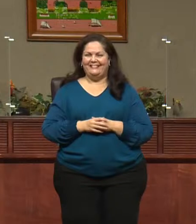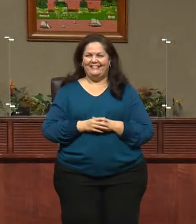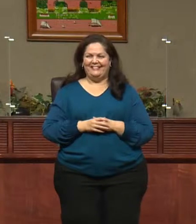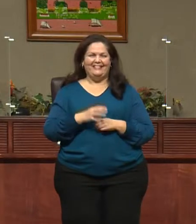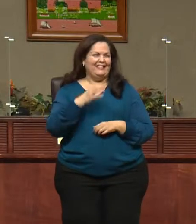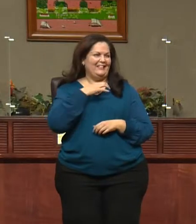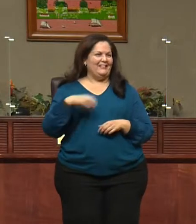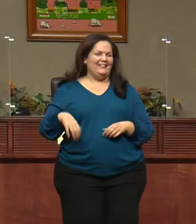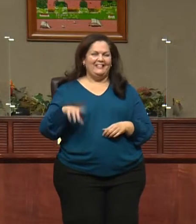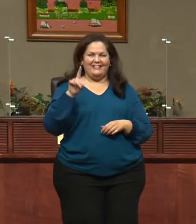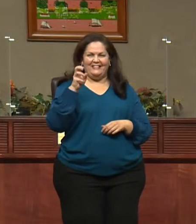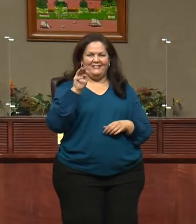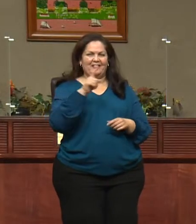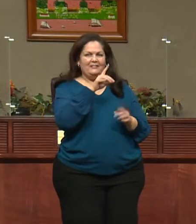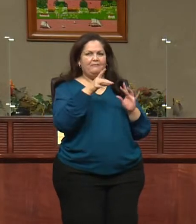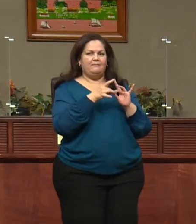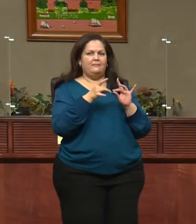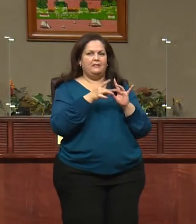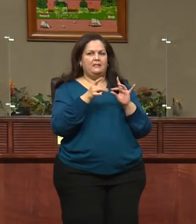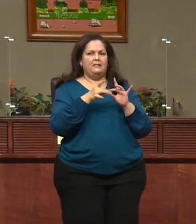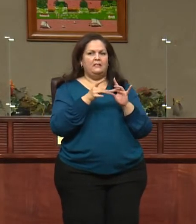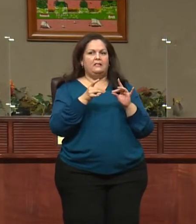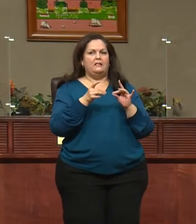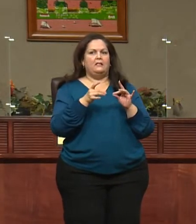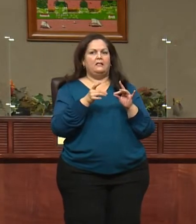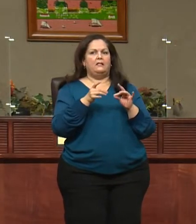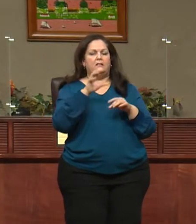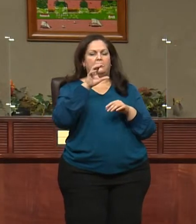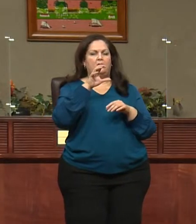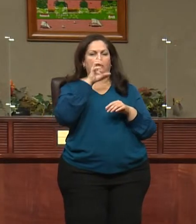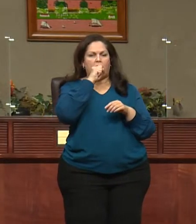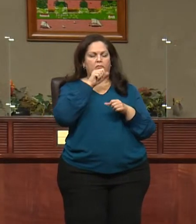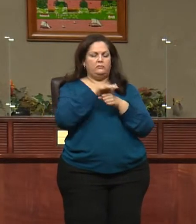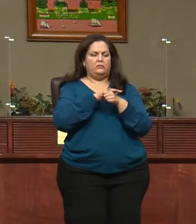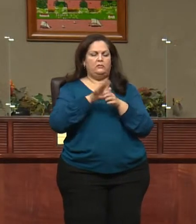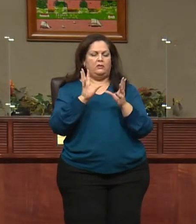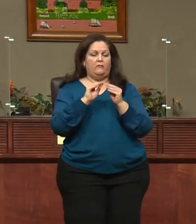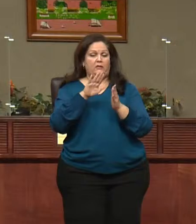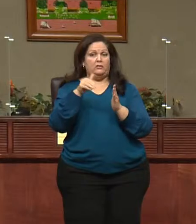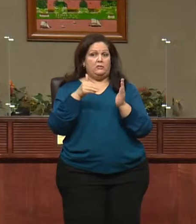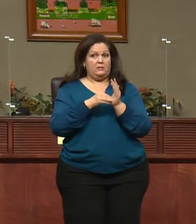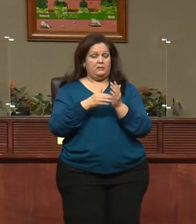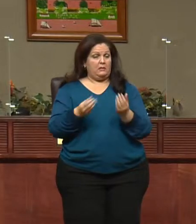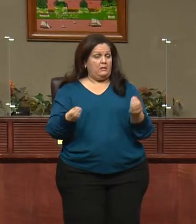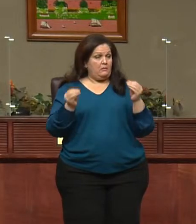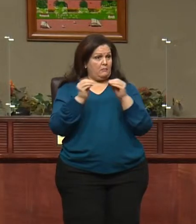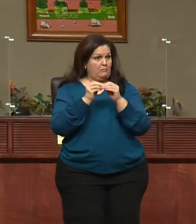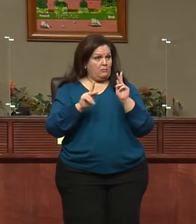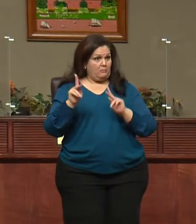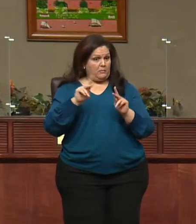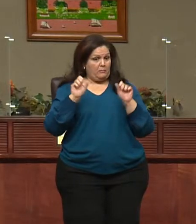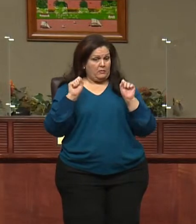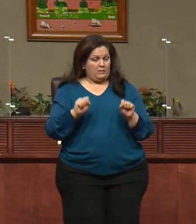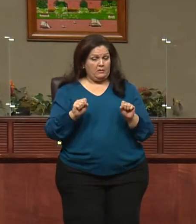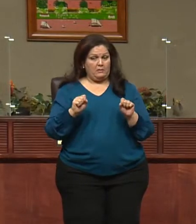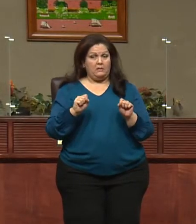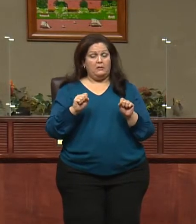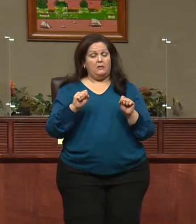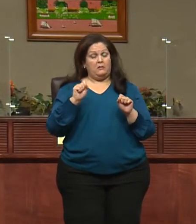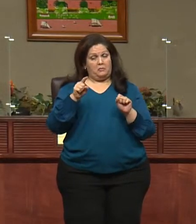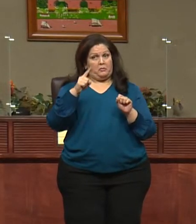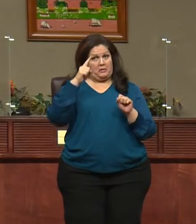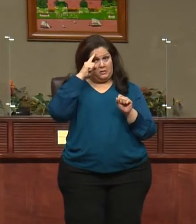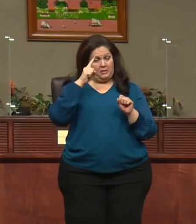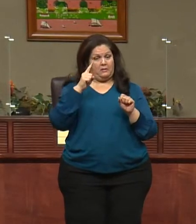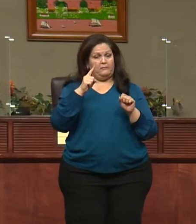Demings, you talked about increasing capacity at the Orange County Convention Center. Does that make you optimistic that more groups will be able to get